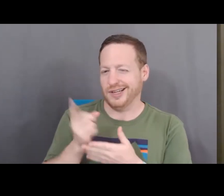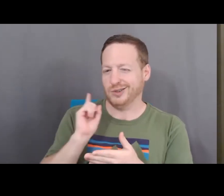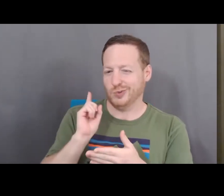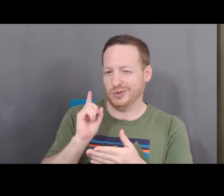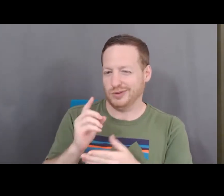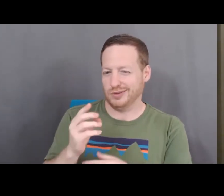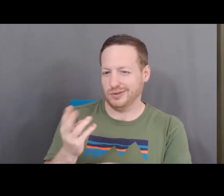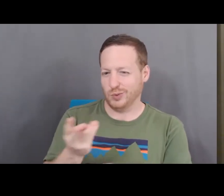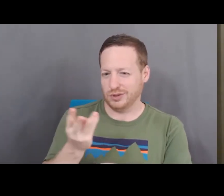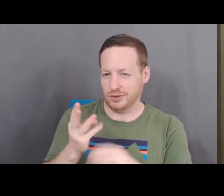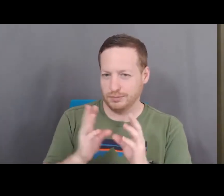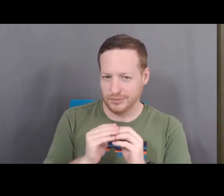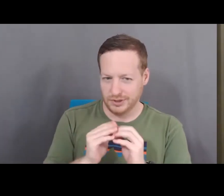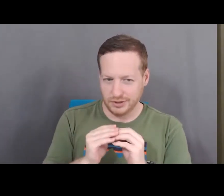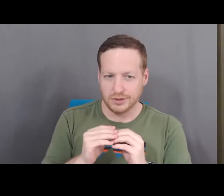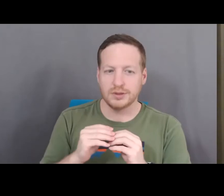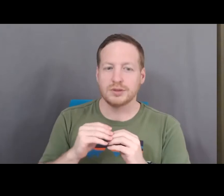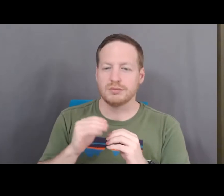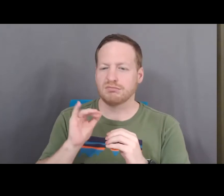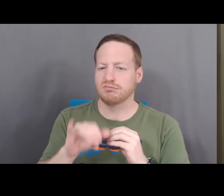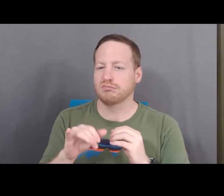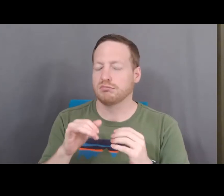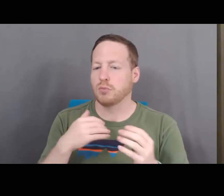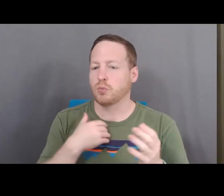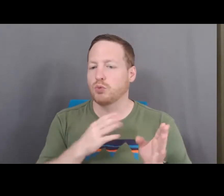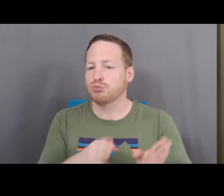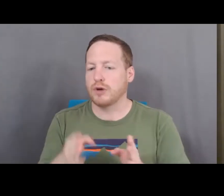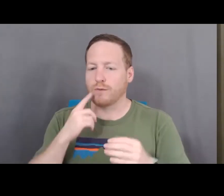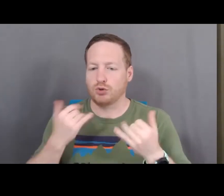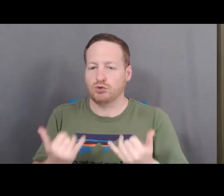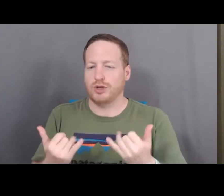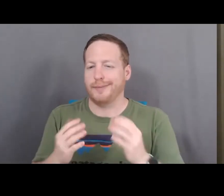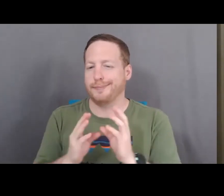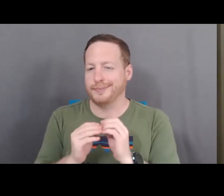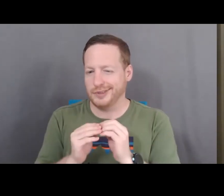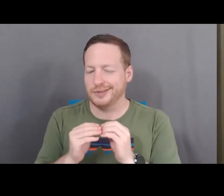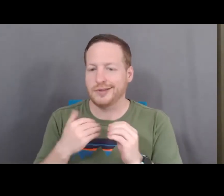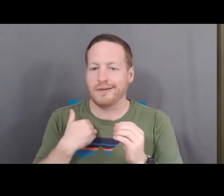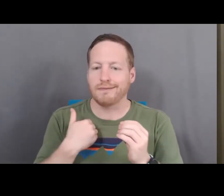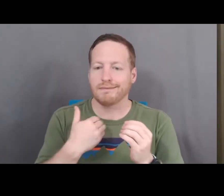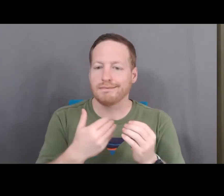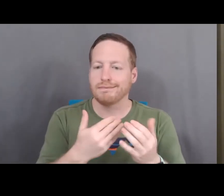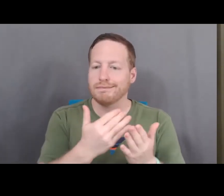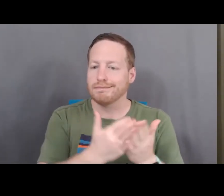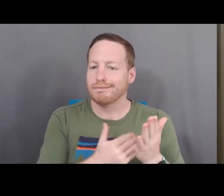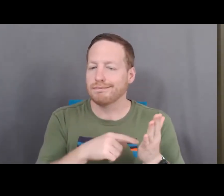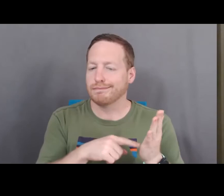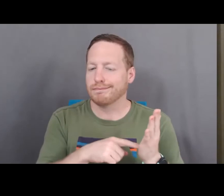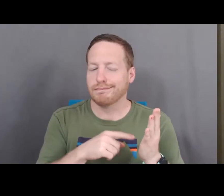the executive committee, we met last week on Wednesday, and we had a meeting to prepare for tonight's meeting.